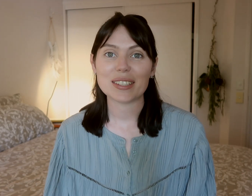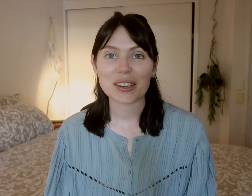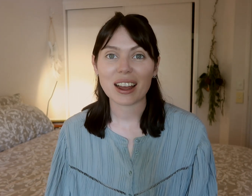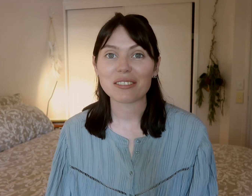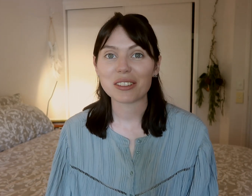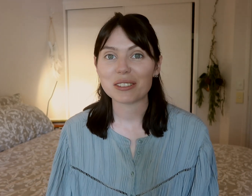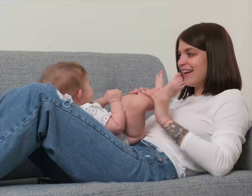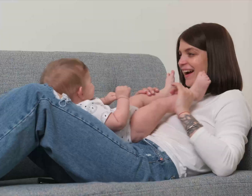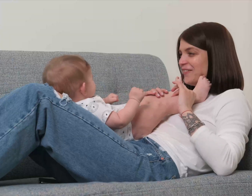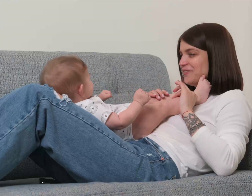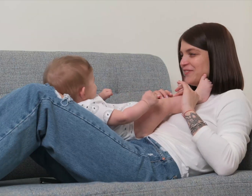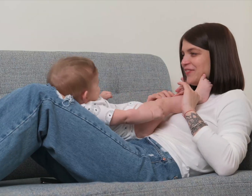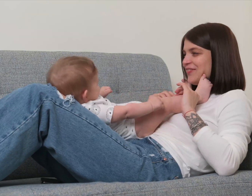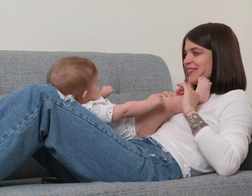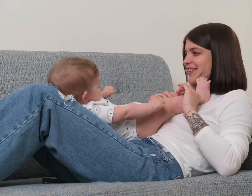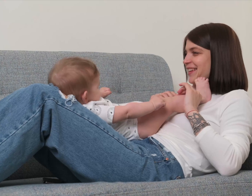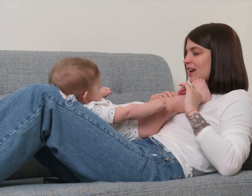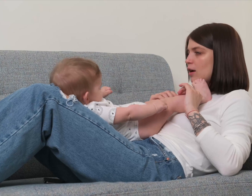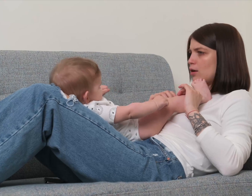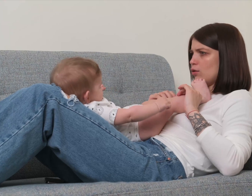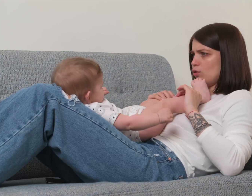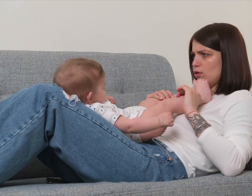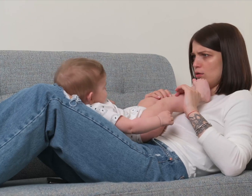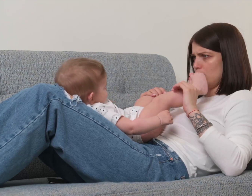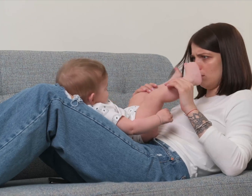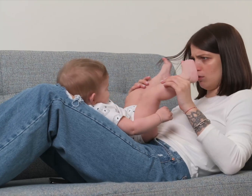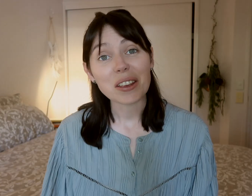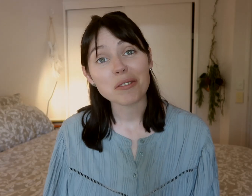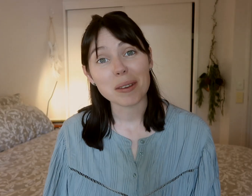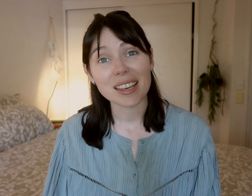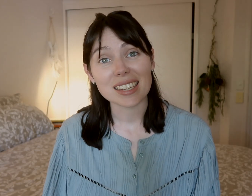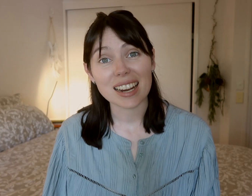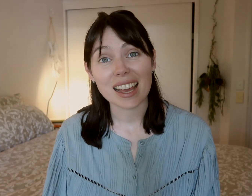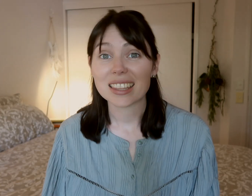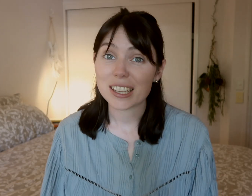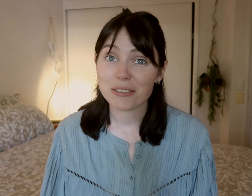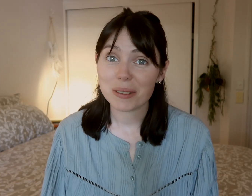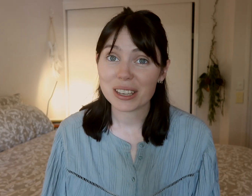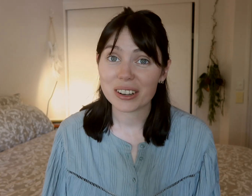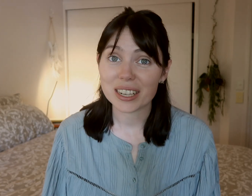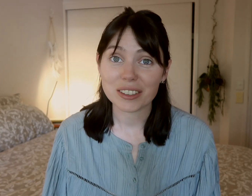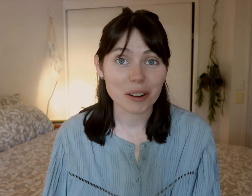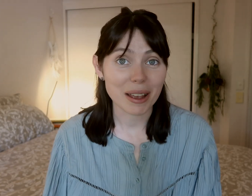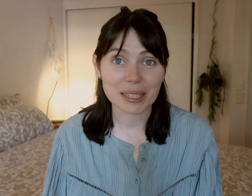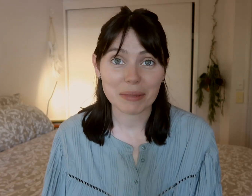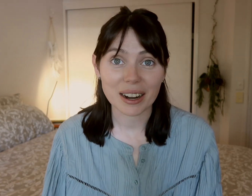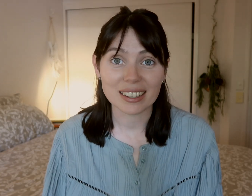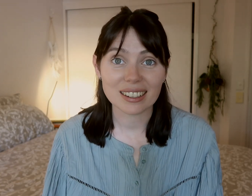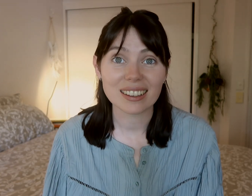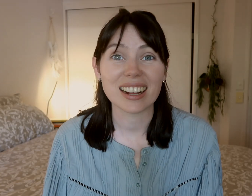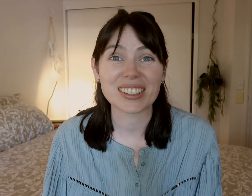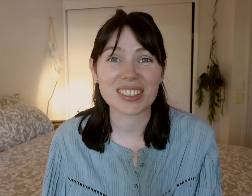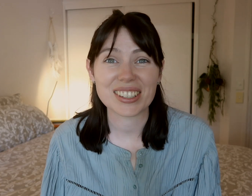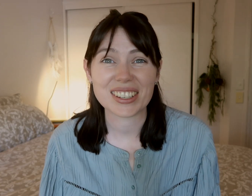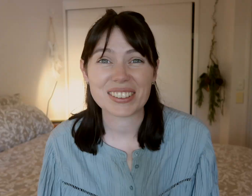stick around for those videos if you get really into sign language with your baby. Thank you for being here today, thank you for being curious, you're an amazing parent. I'll talk to you soon.